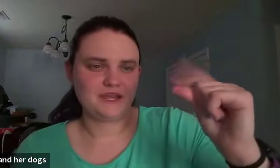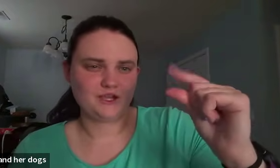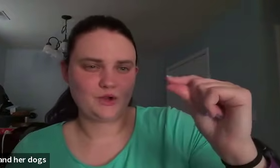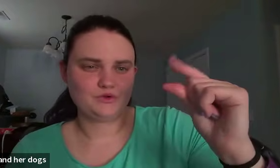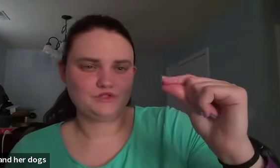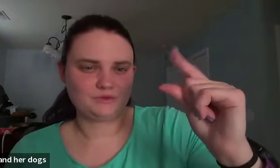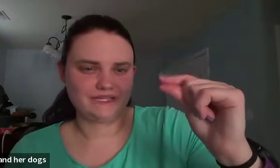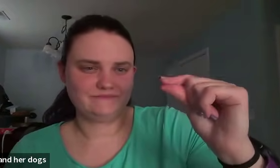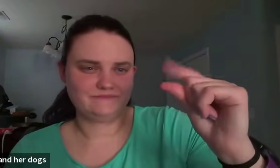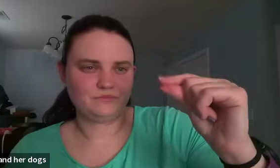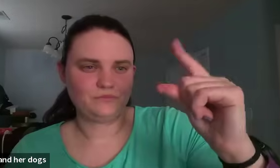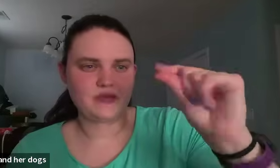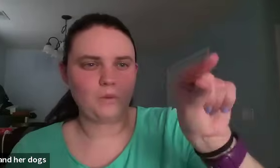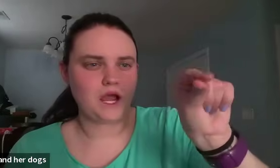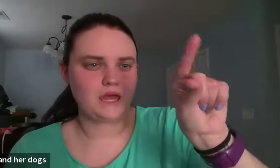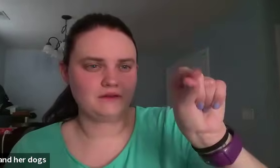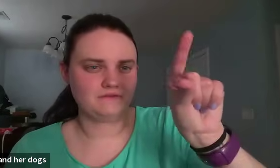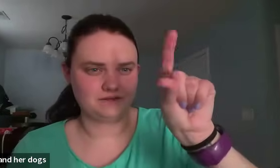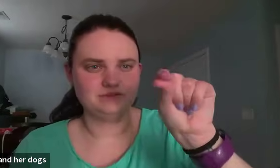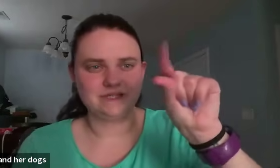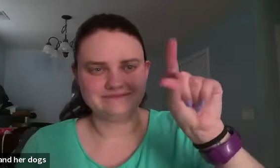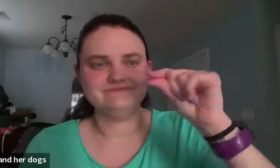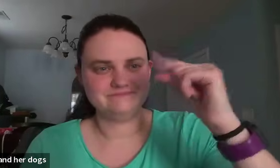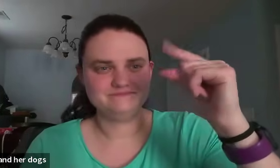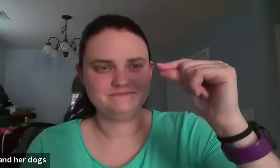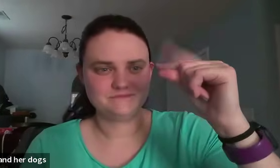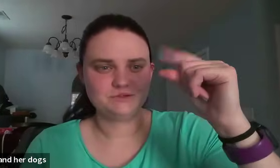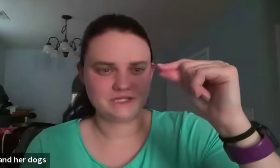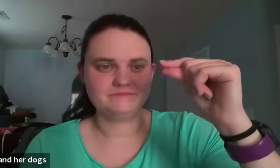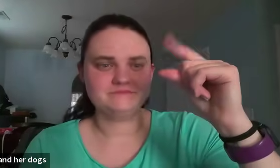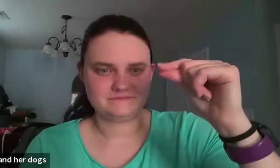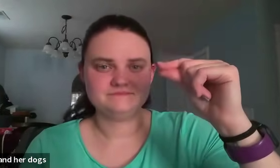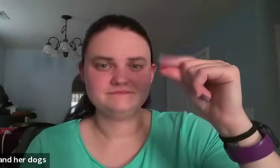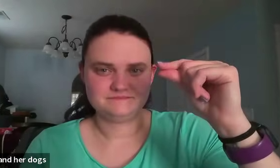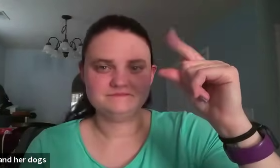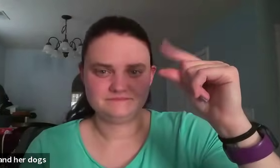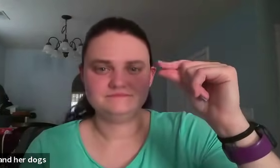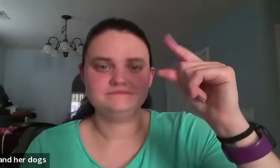and goes 20 with that one little finger, 20. 20.